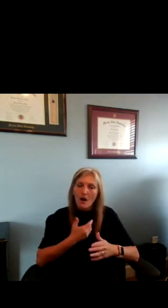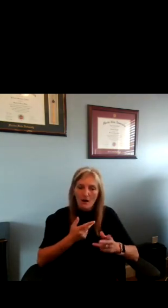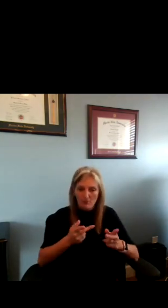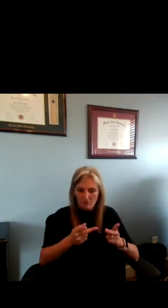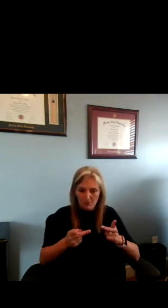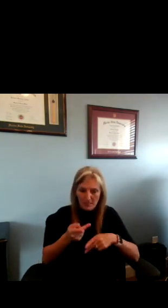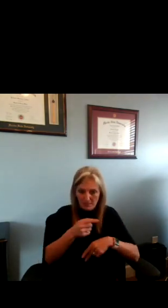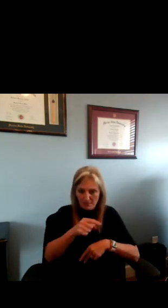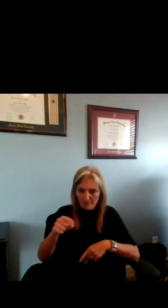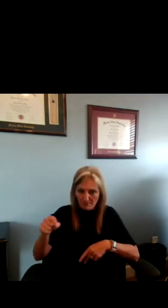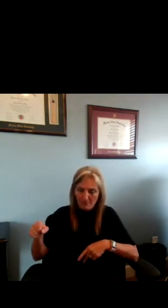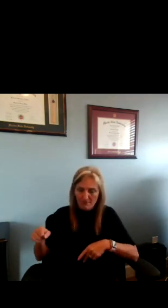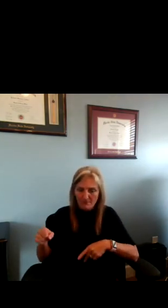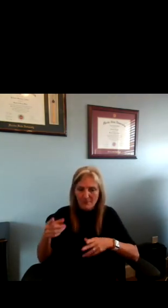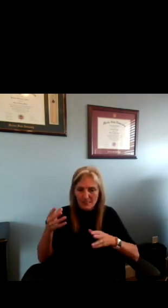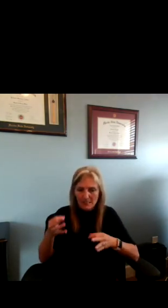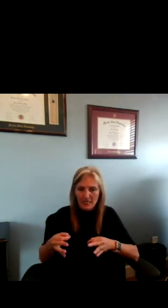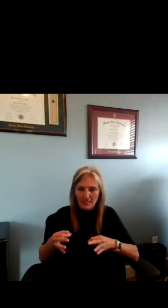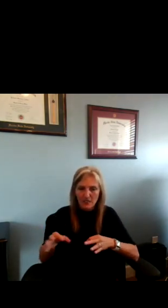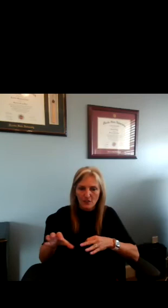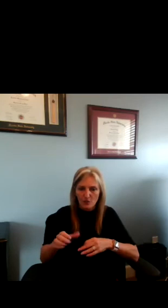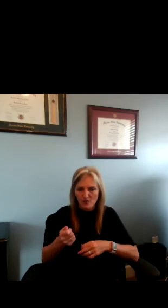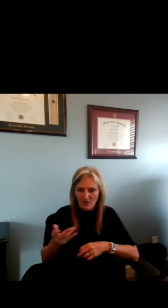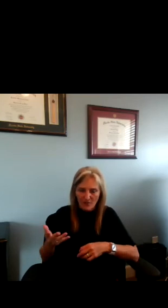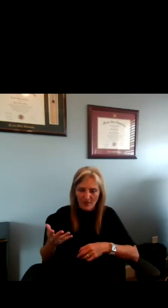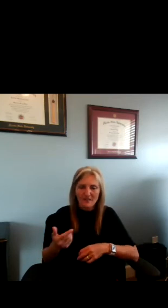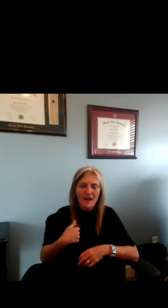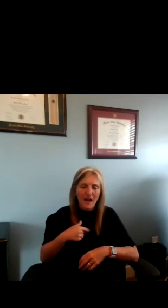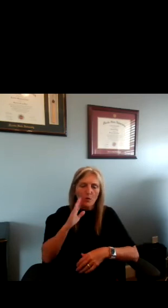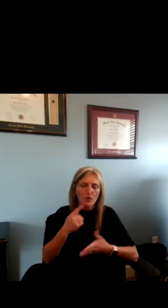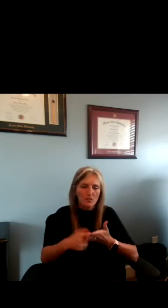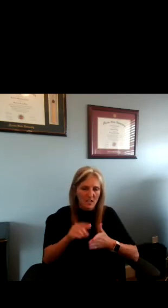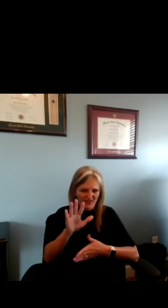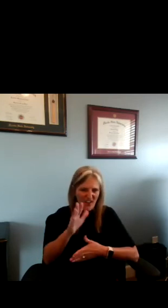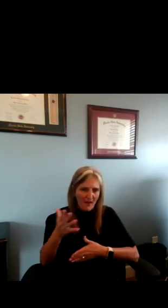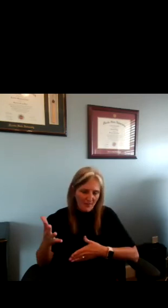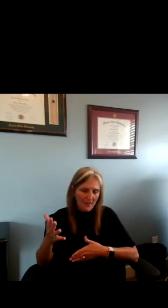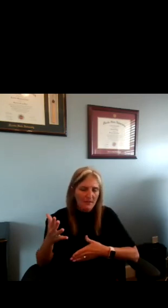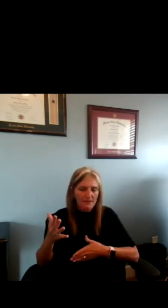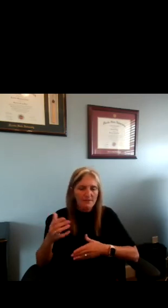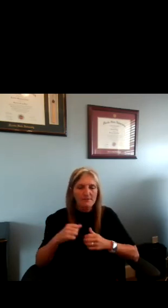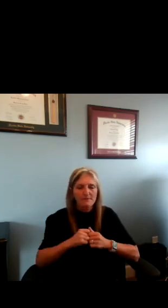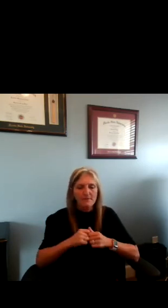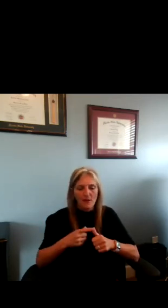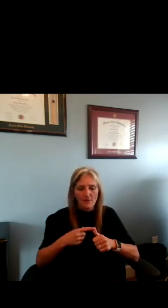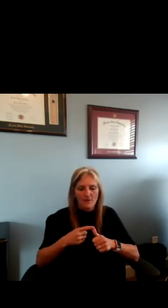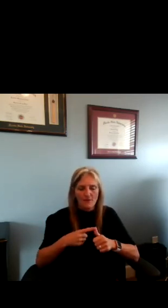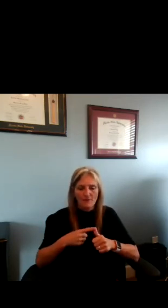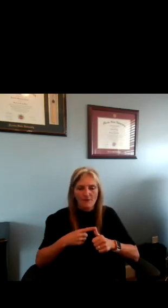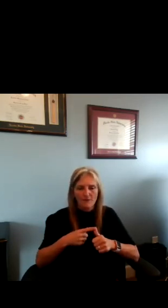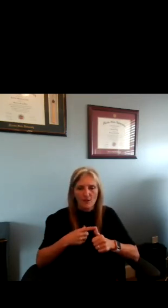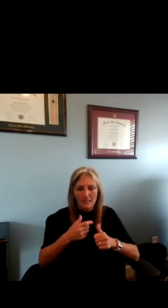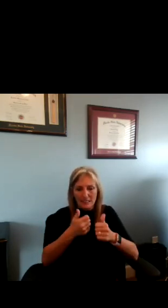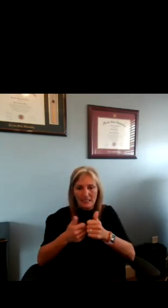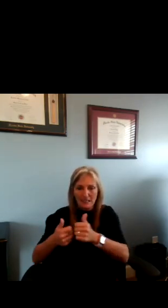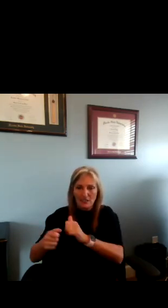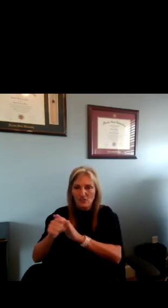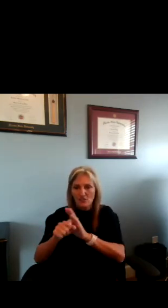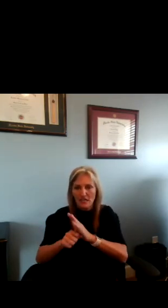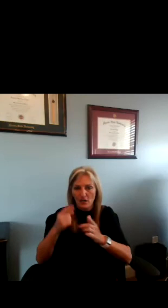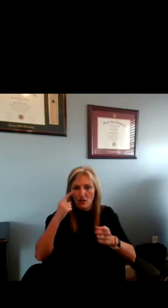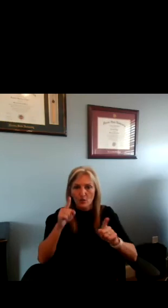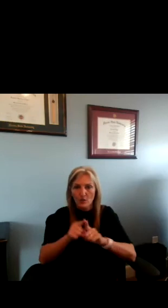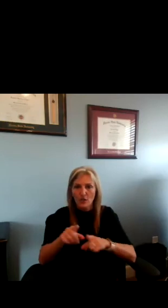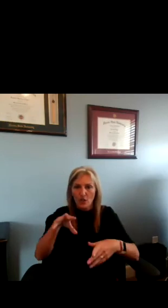things, but I want to highlight five specific things that states are working on in the initiative. First and foremost, each state has agreed to